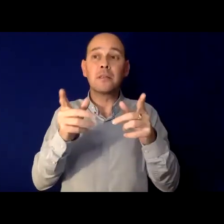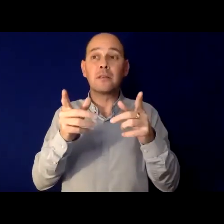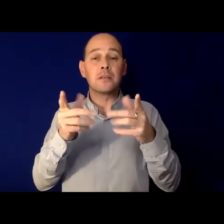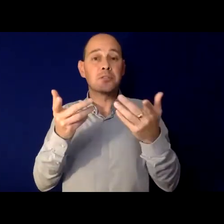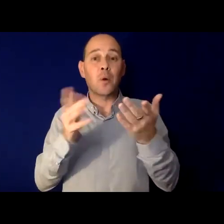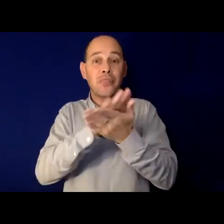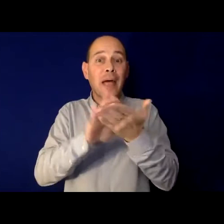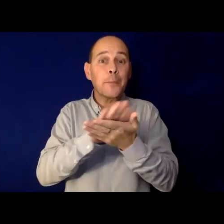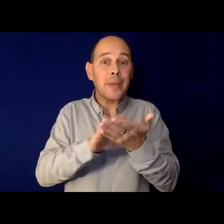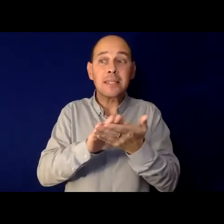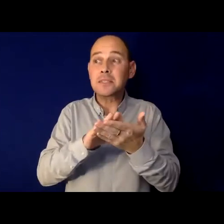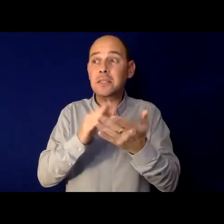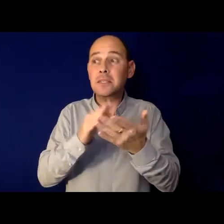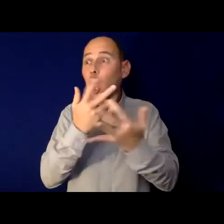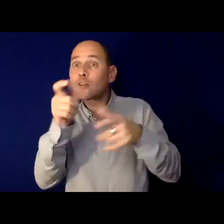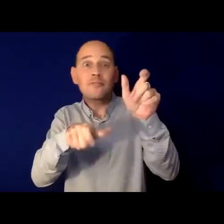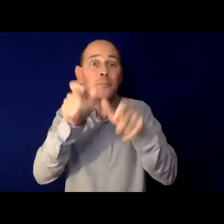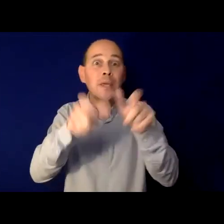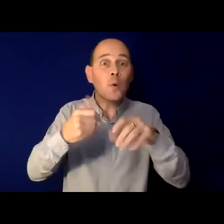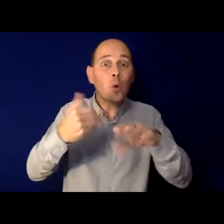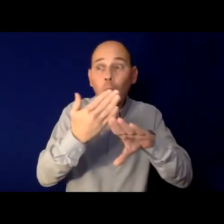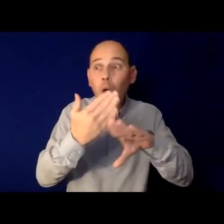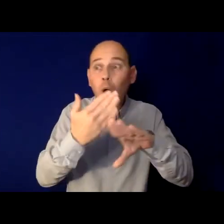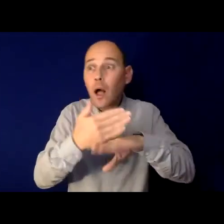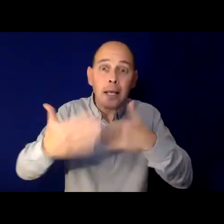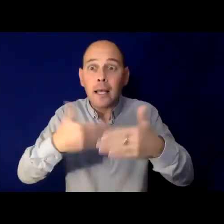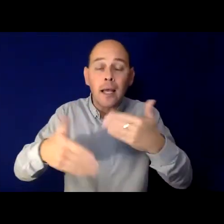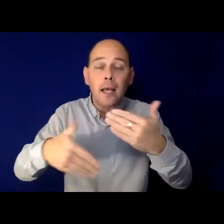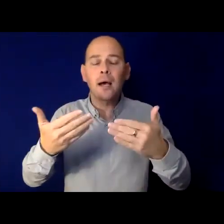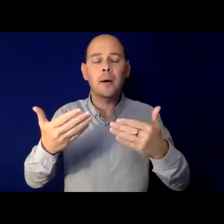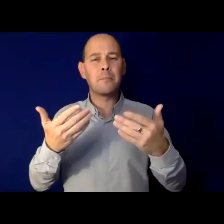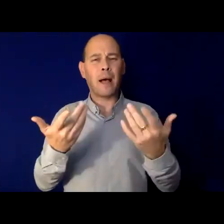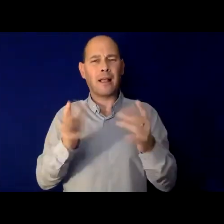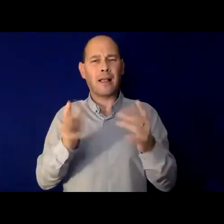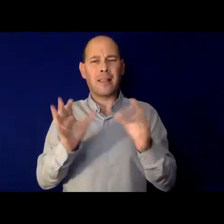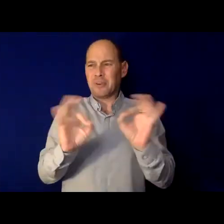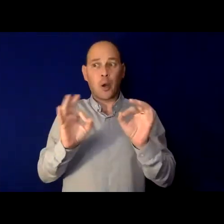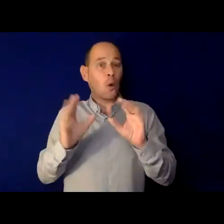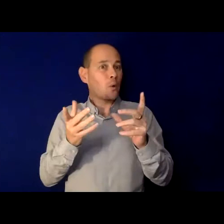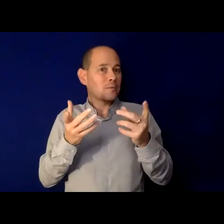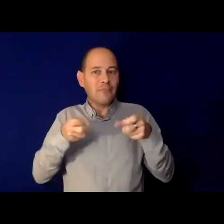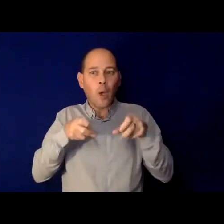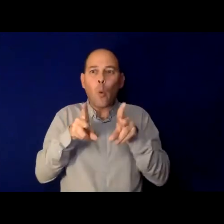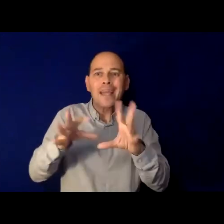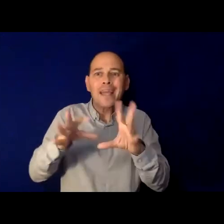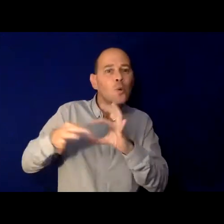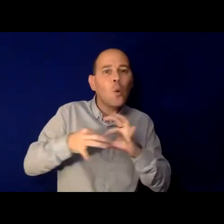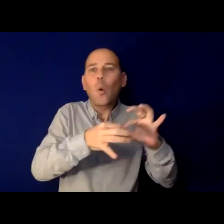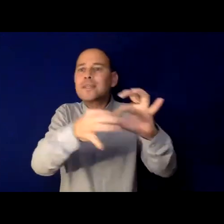There are a lot of stakeholders working here and there, but there was no any mechanism to coordinate that